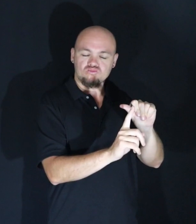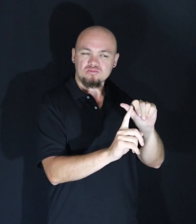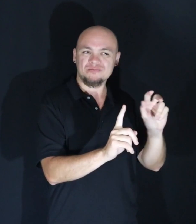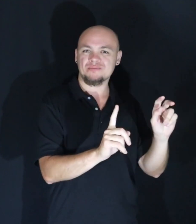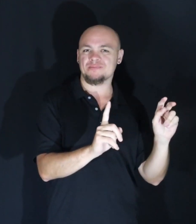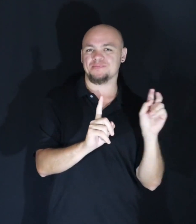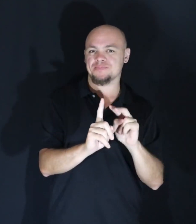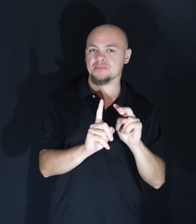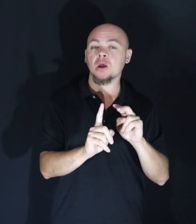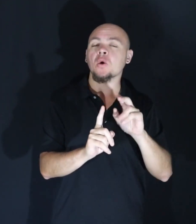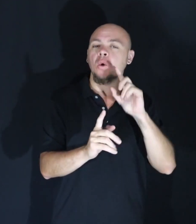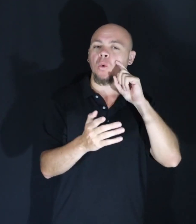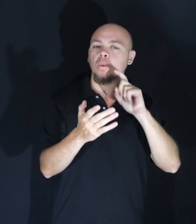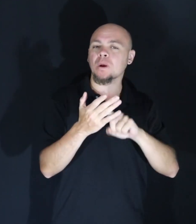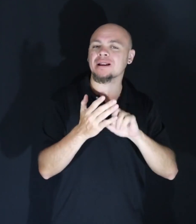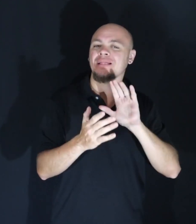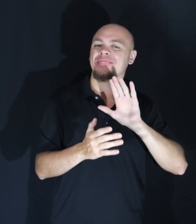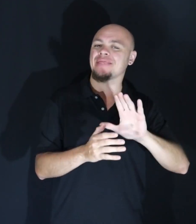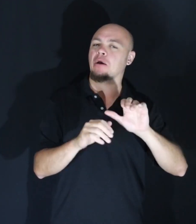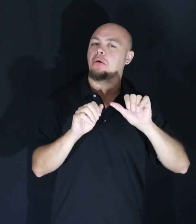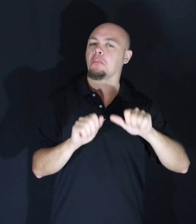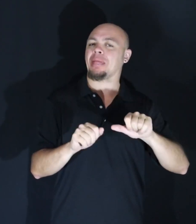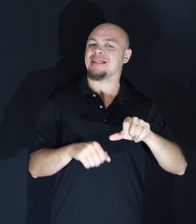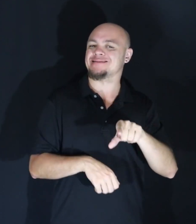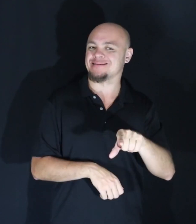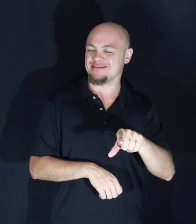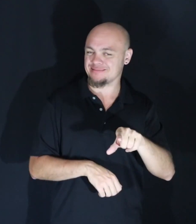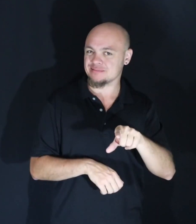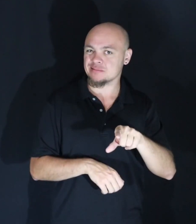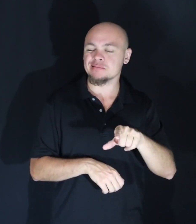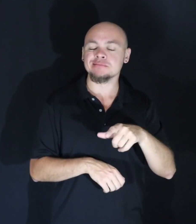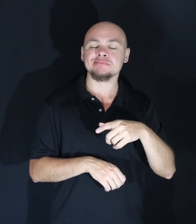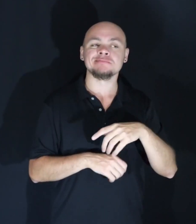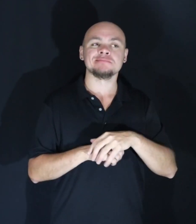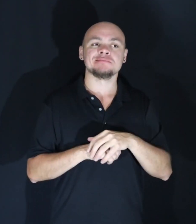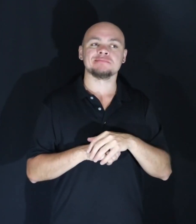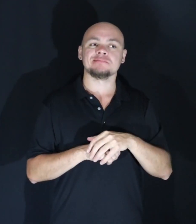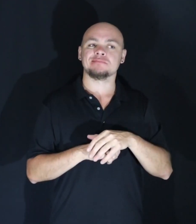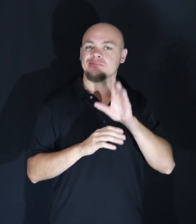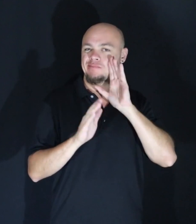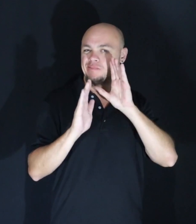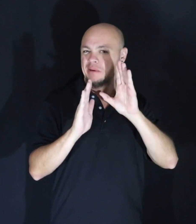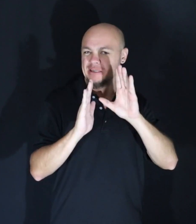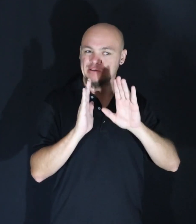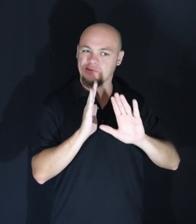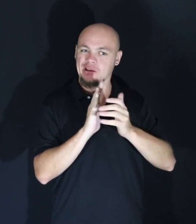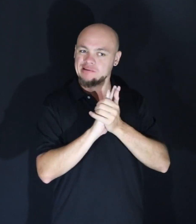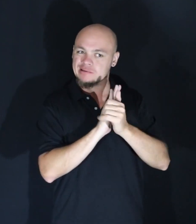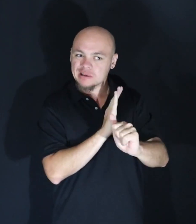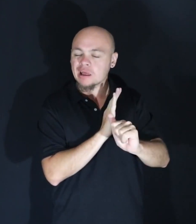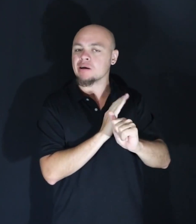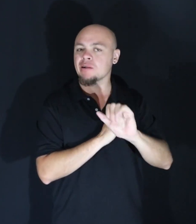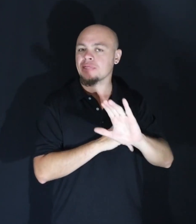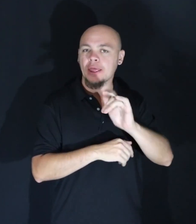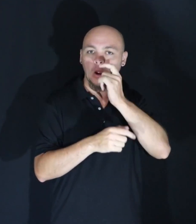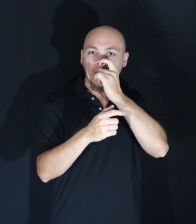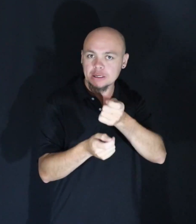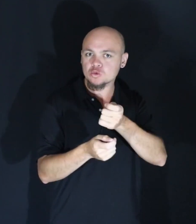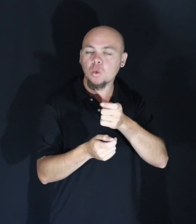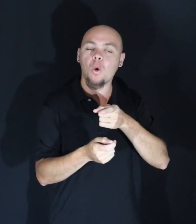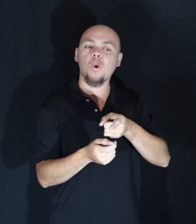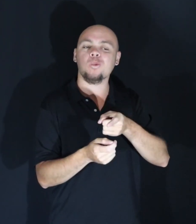recognize what kids like my son can do. When we pay attention to the strengths and interests of twice exceptional